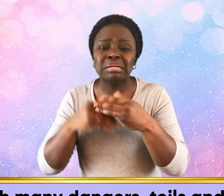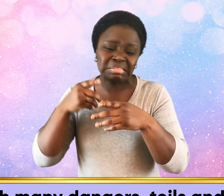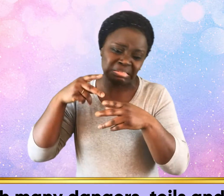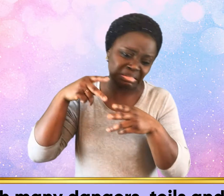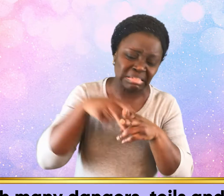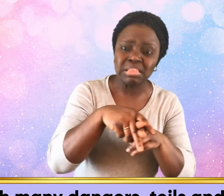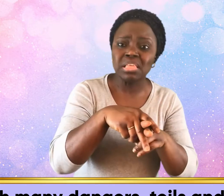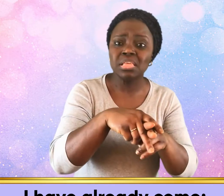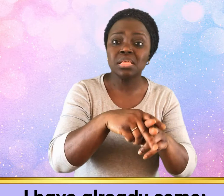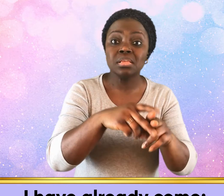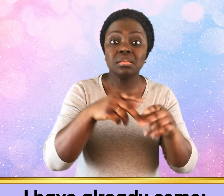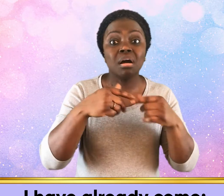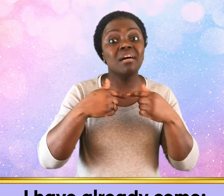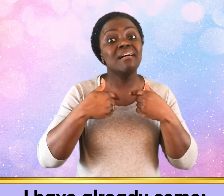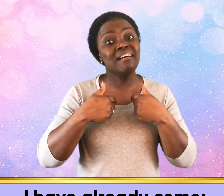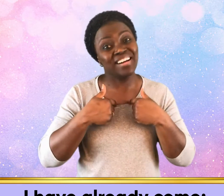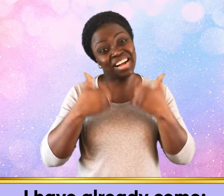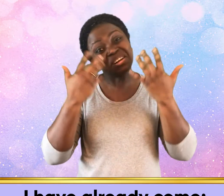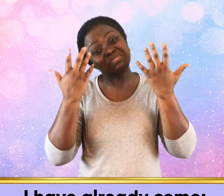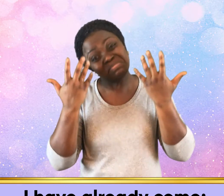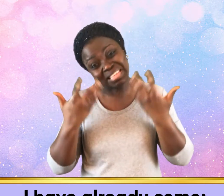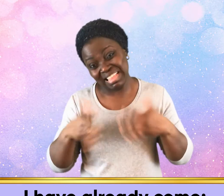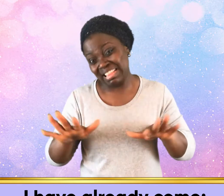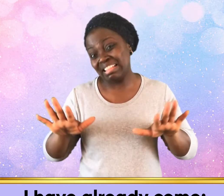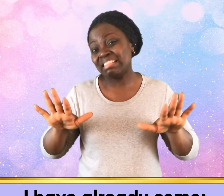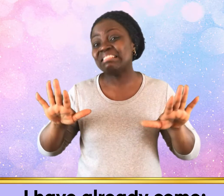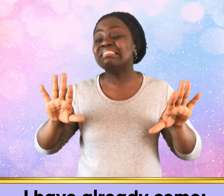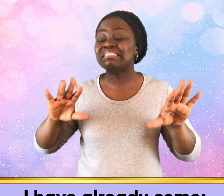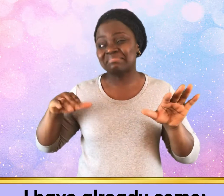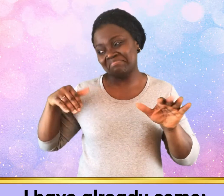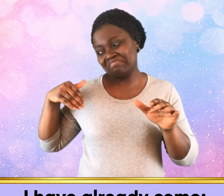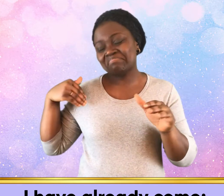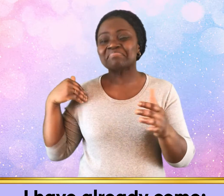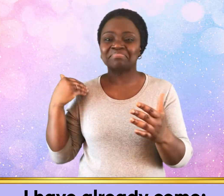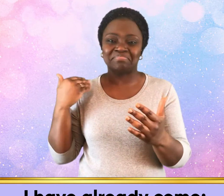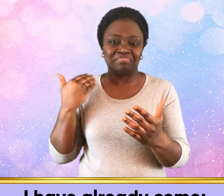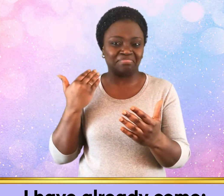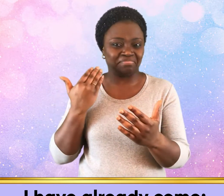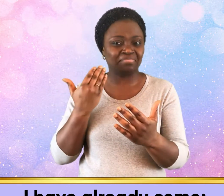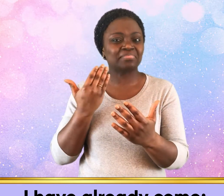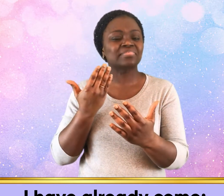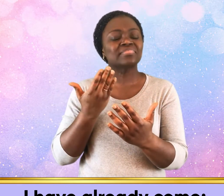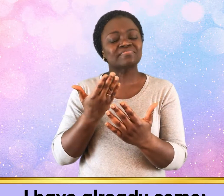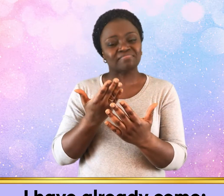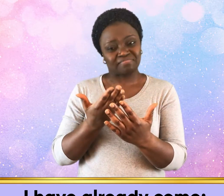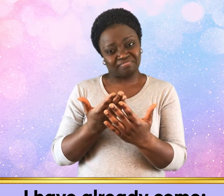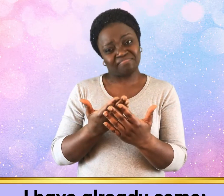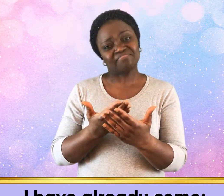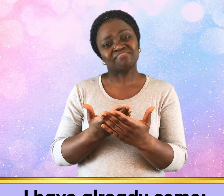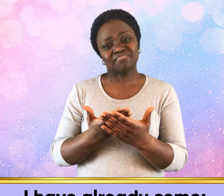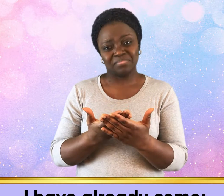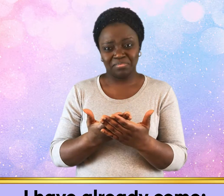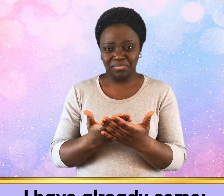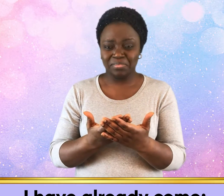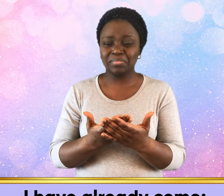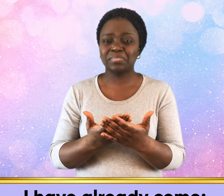snares I have already come